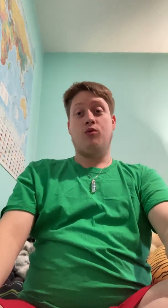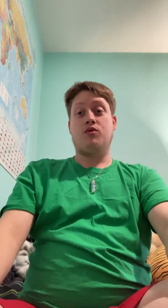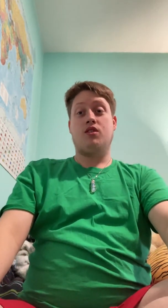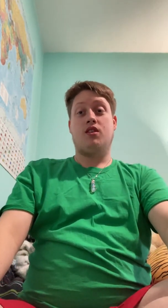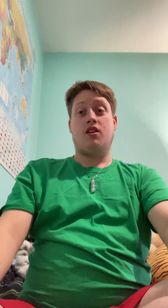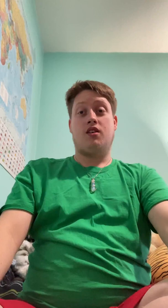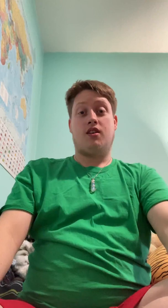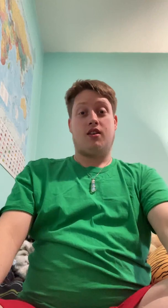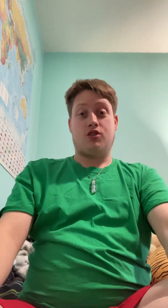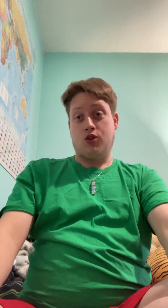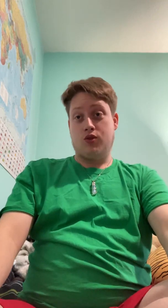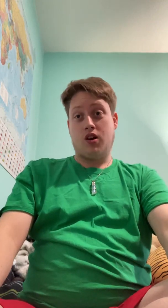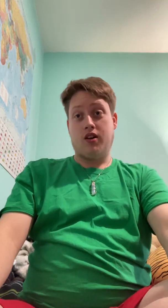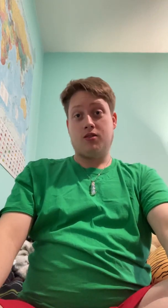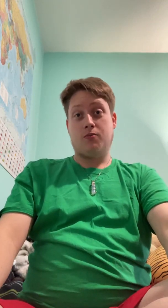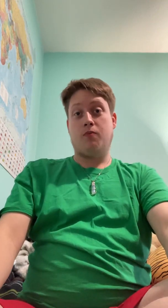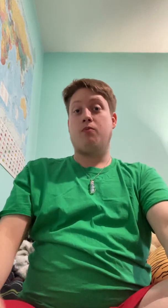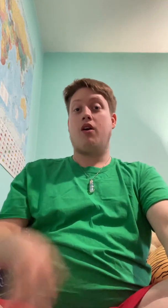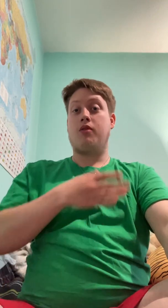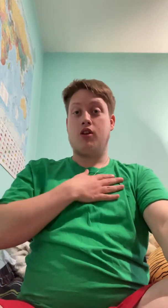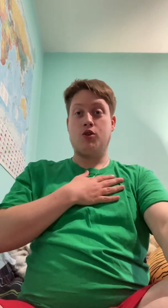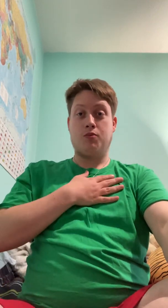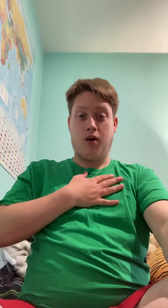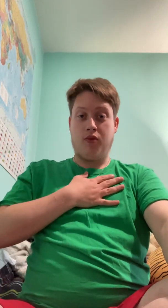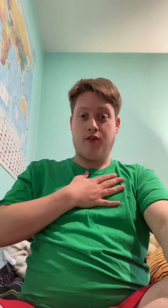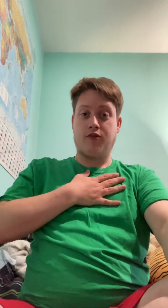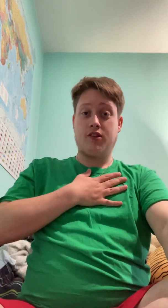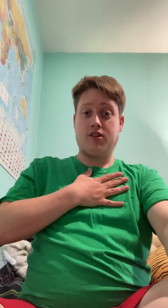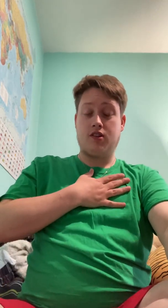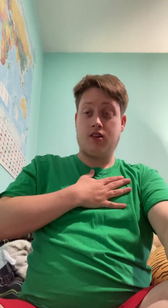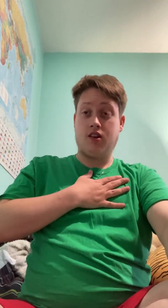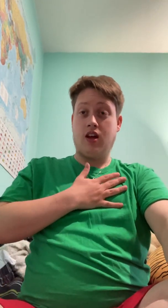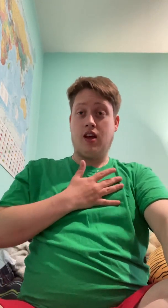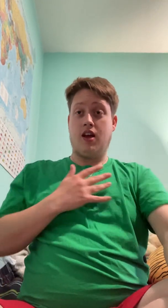Adopt has 2 signs, but I'm going to use my preference.